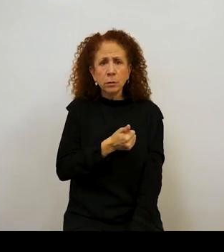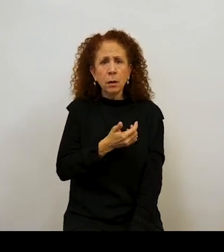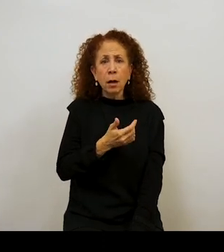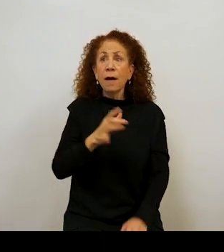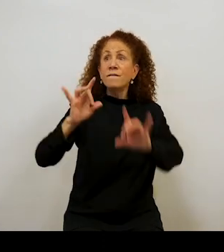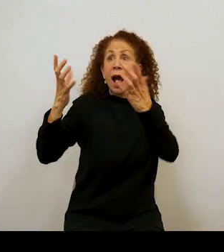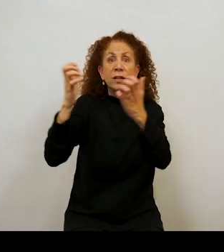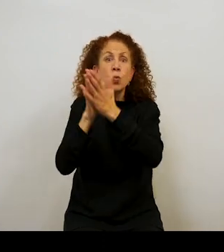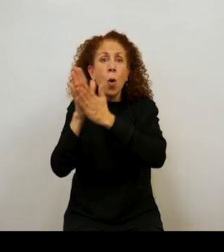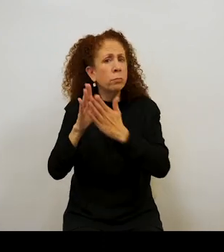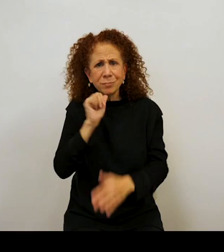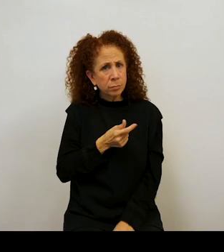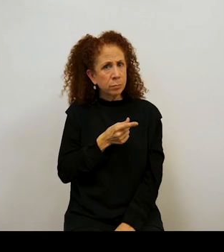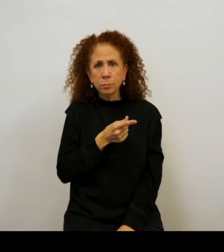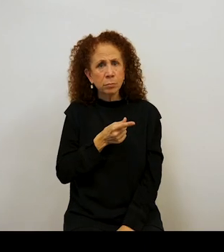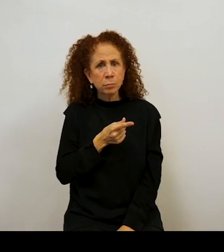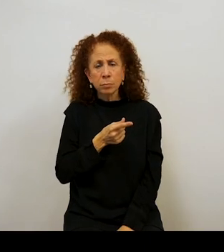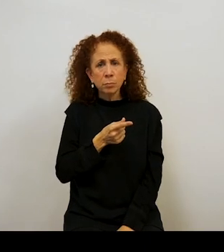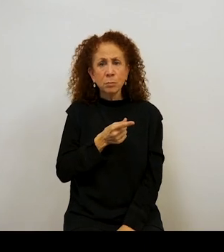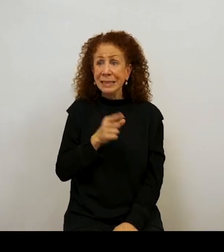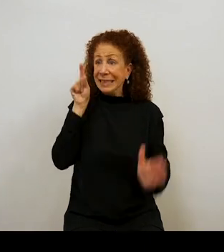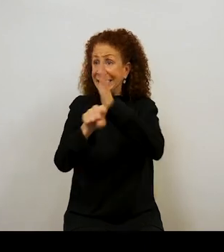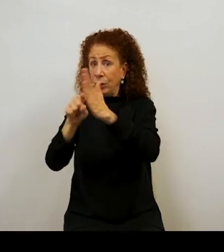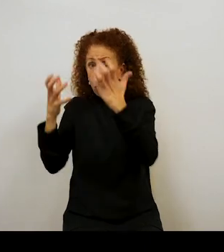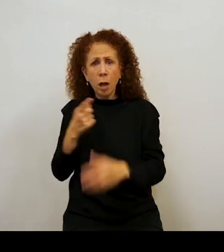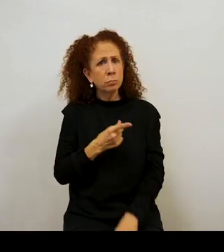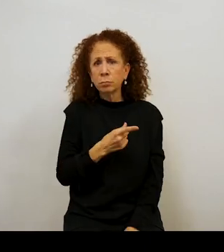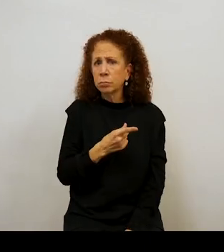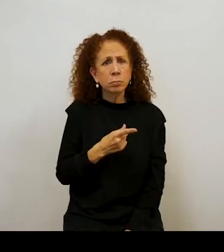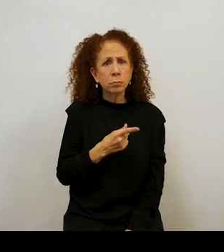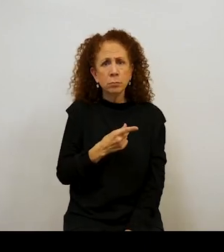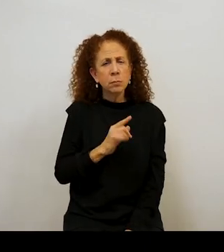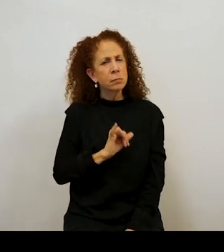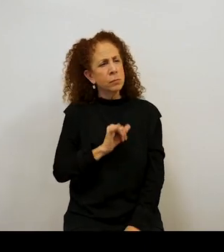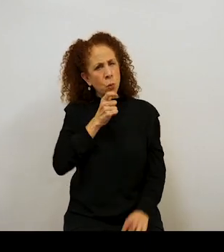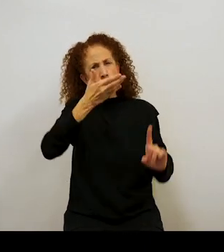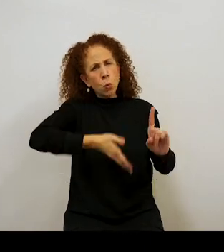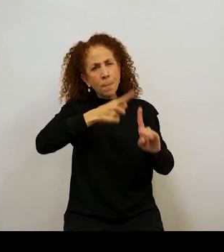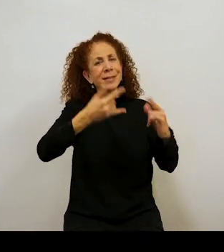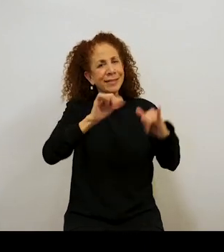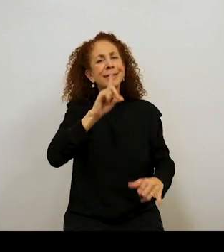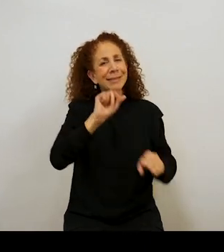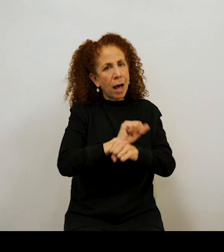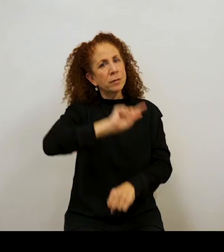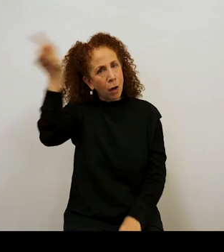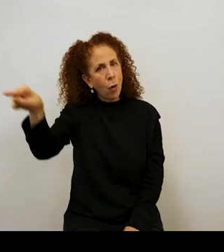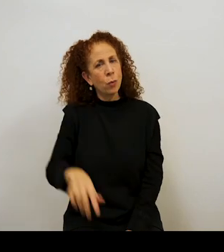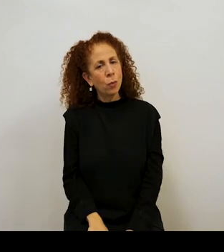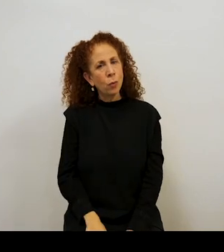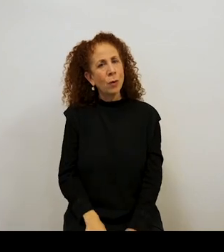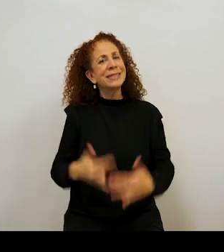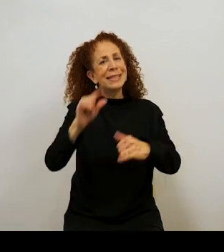to violence, who doesn't want to go out and kill a lot of people, and yet still goes, and yet is still